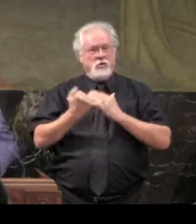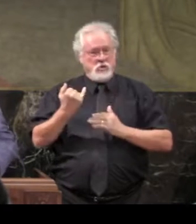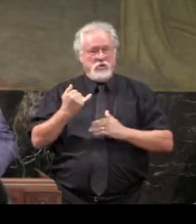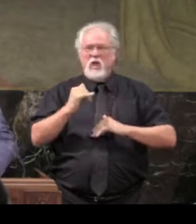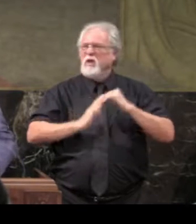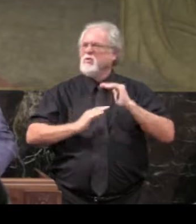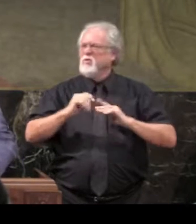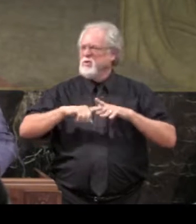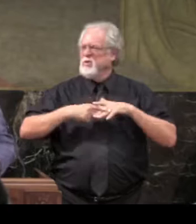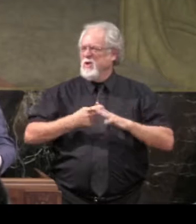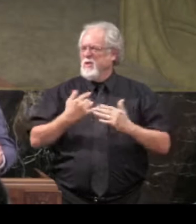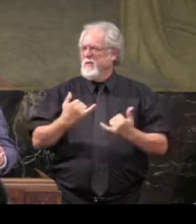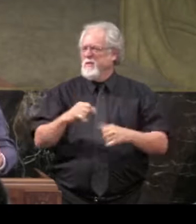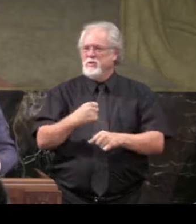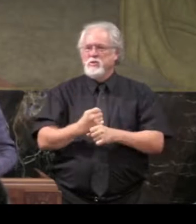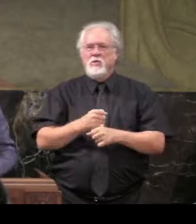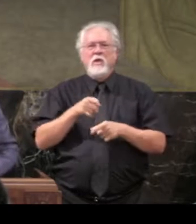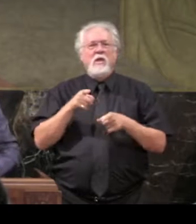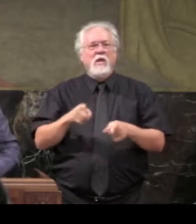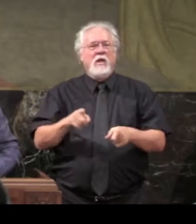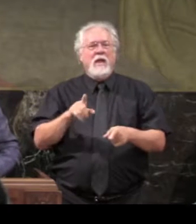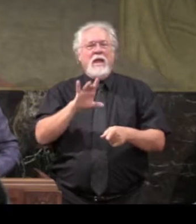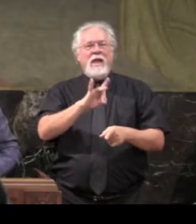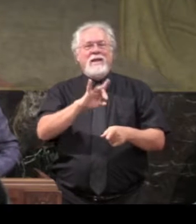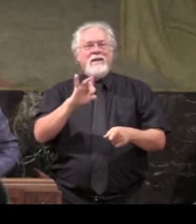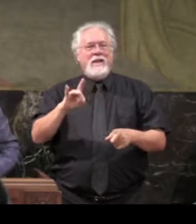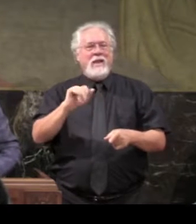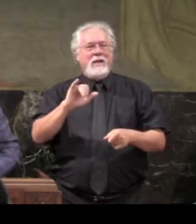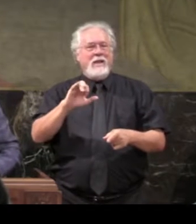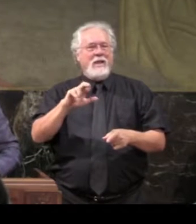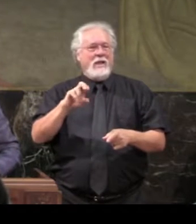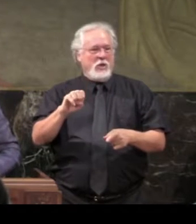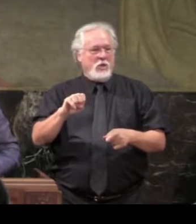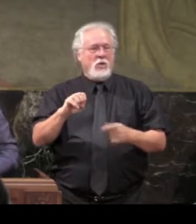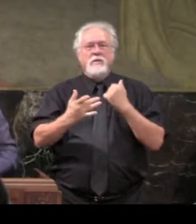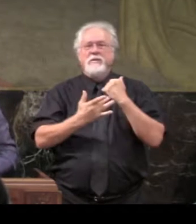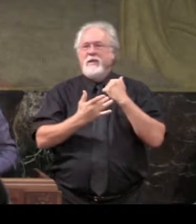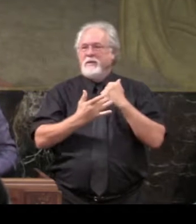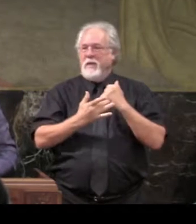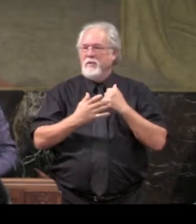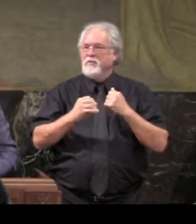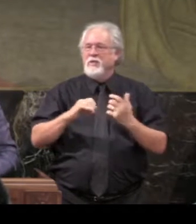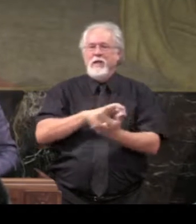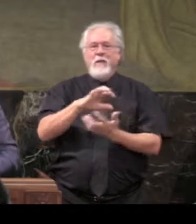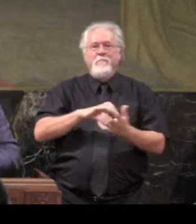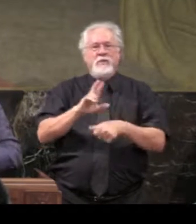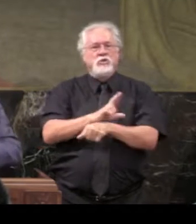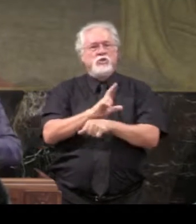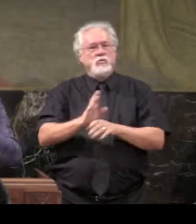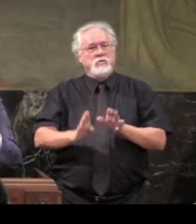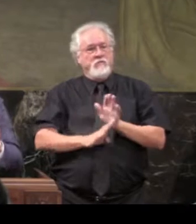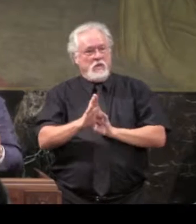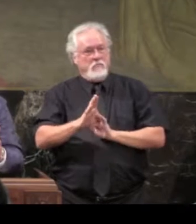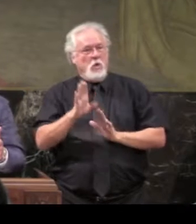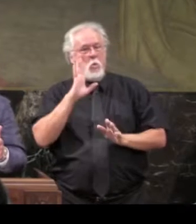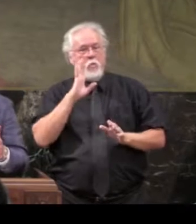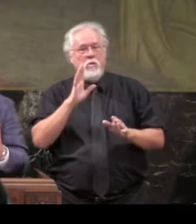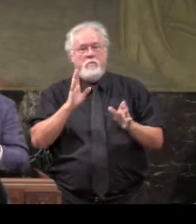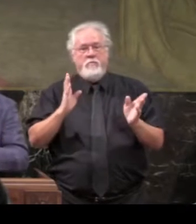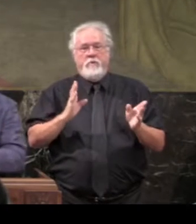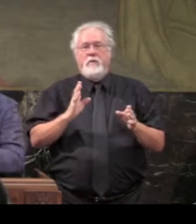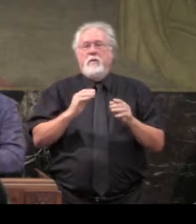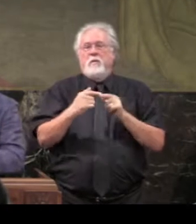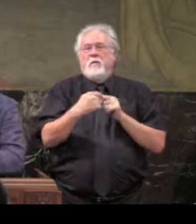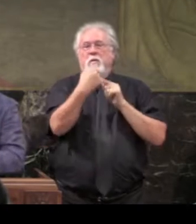Construction began earlier this year. This is a landmark 88-acre technology and mixed-use development. It's going to be across the highway from